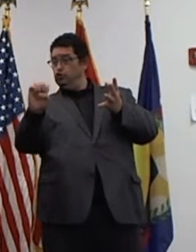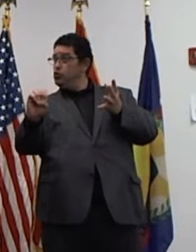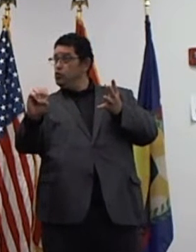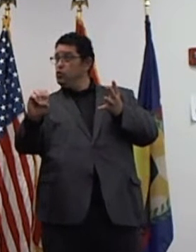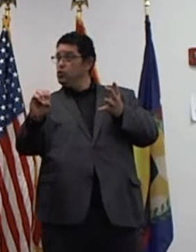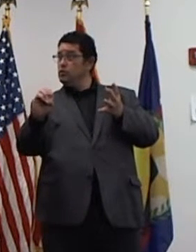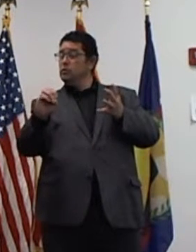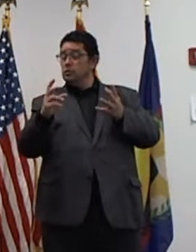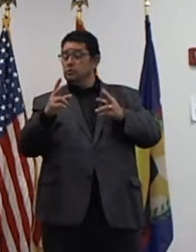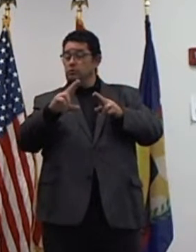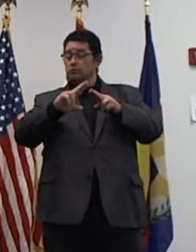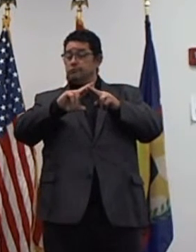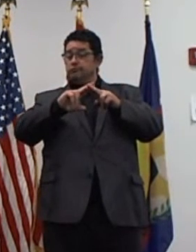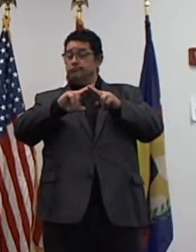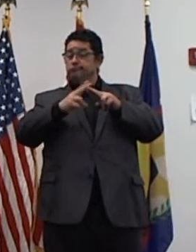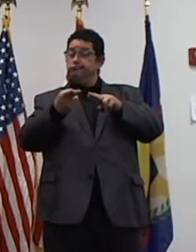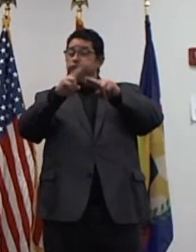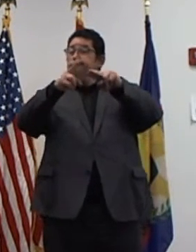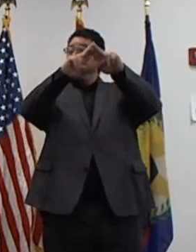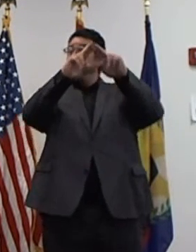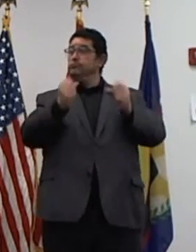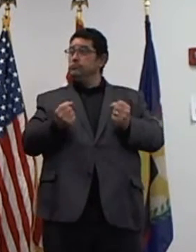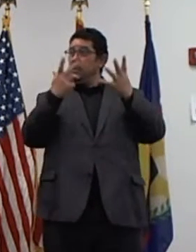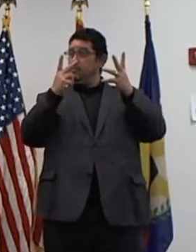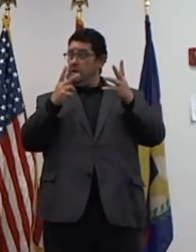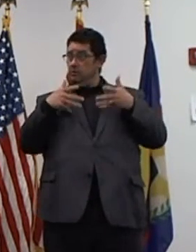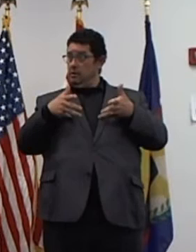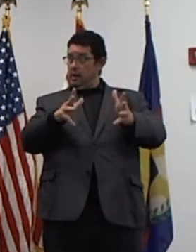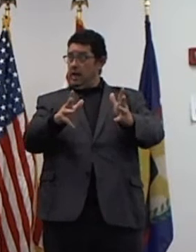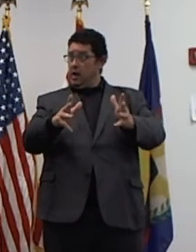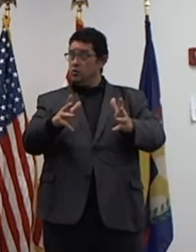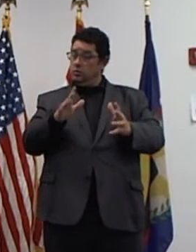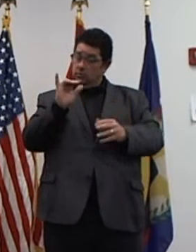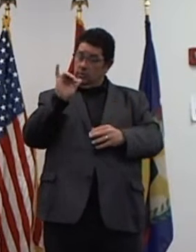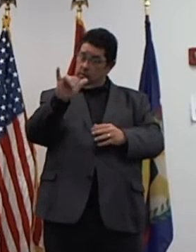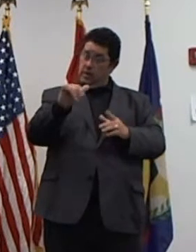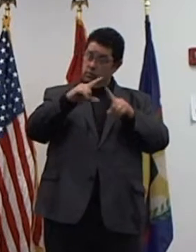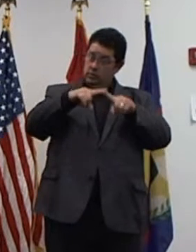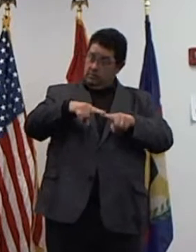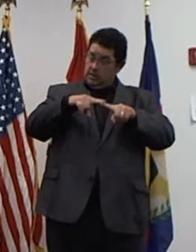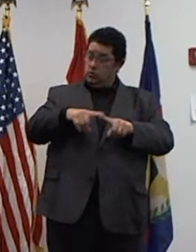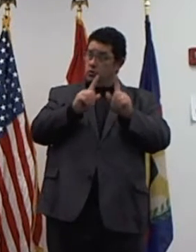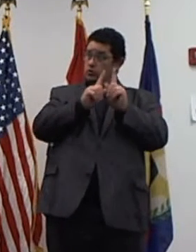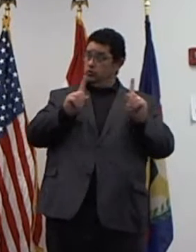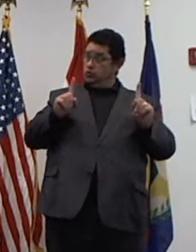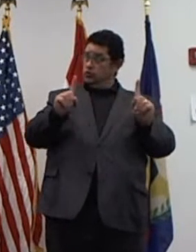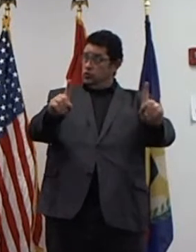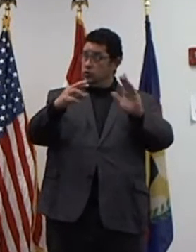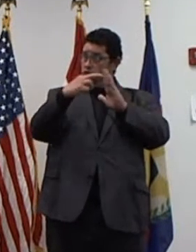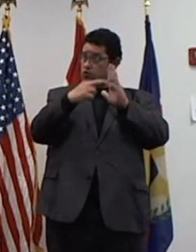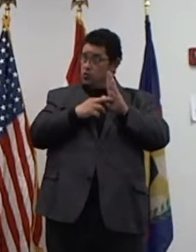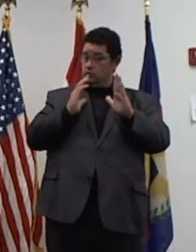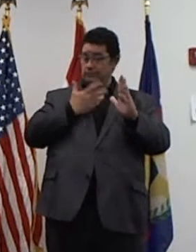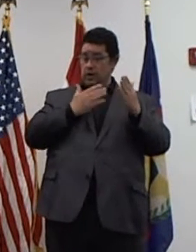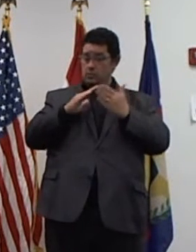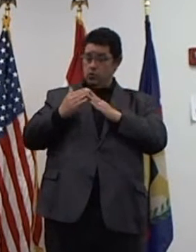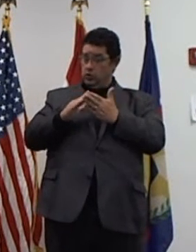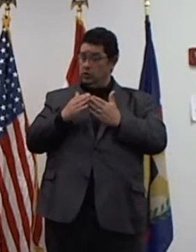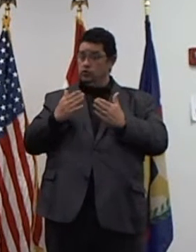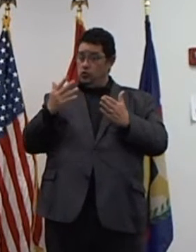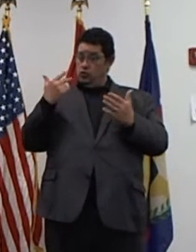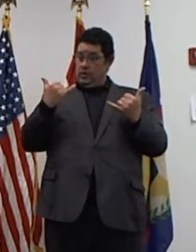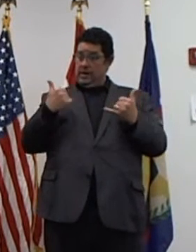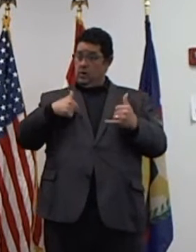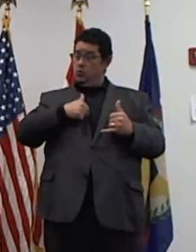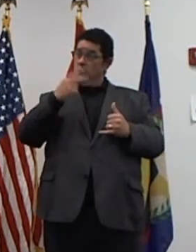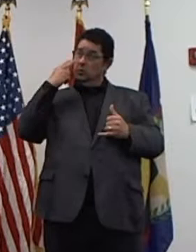further absolutely depends on continued acceptance of social distancing guidelines by our community. And right now we see pretty wide acceptance.